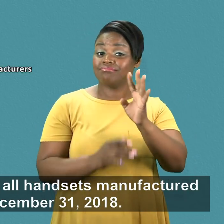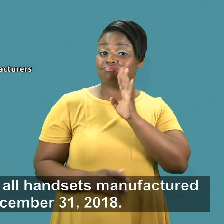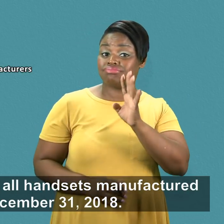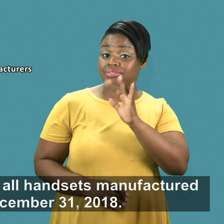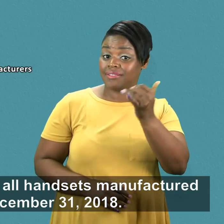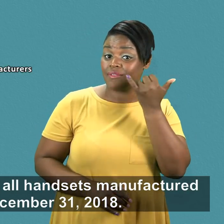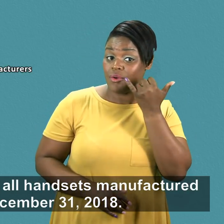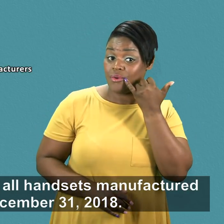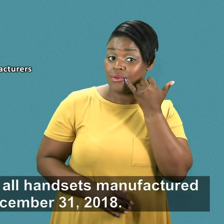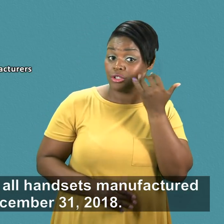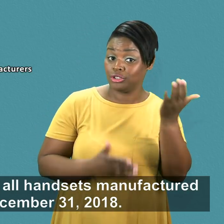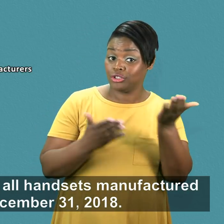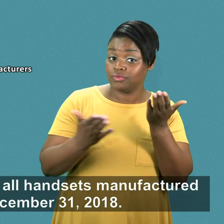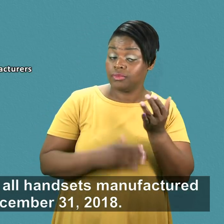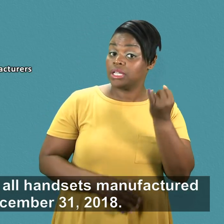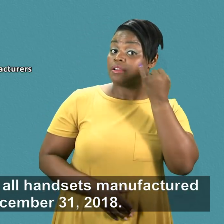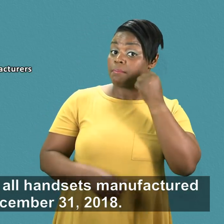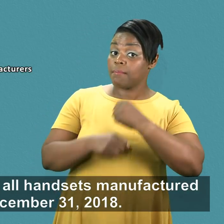December 31, 2018